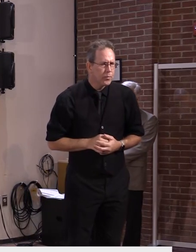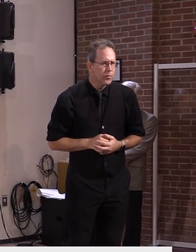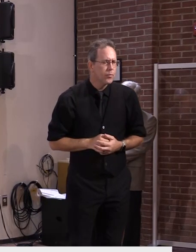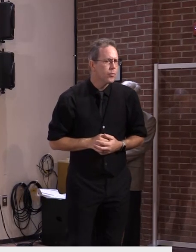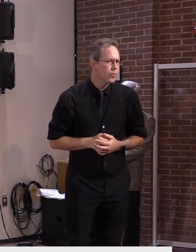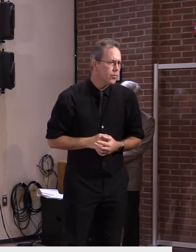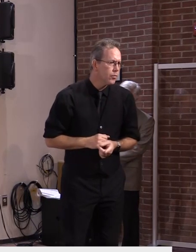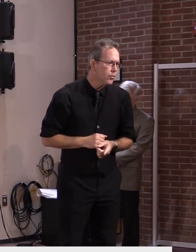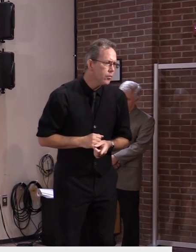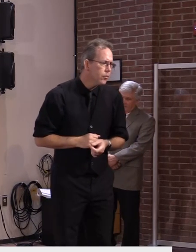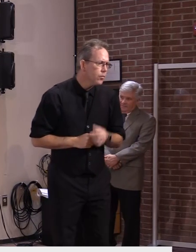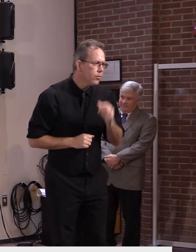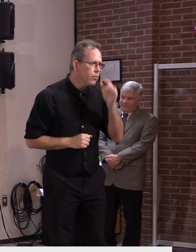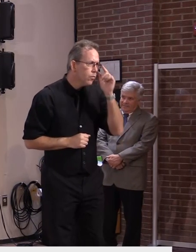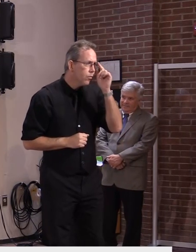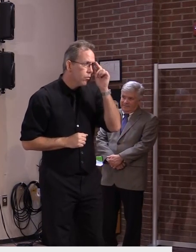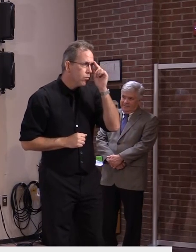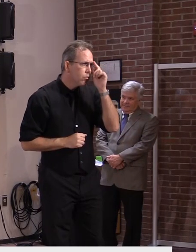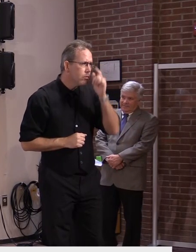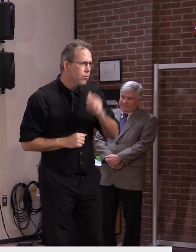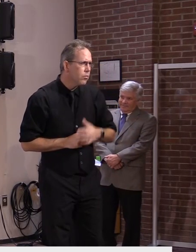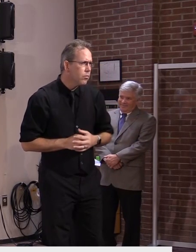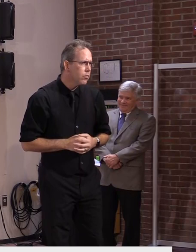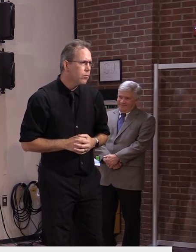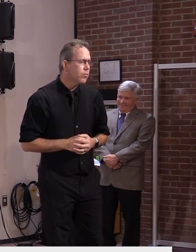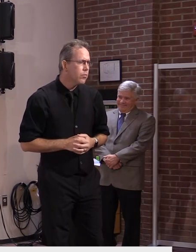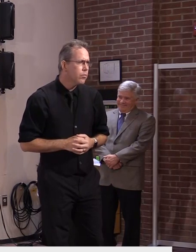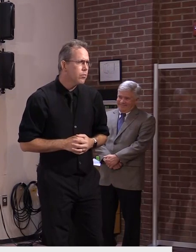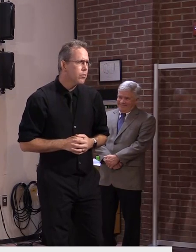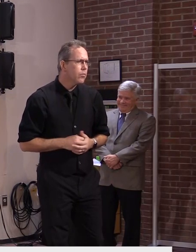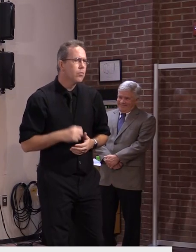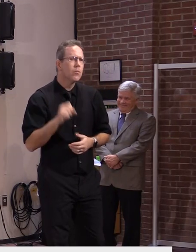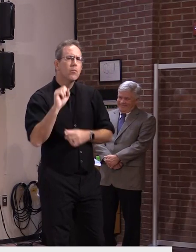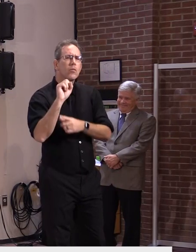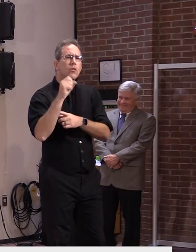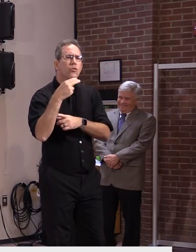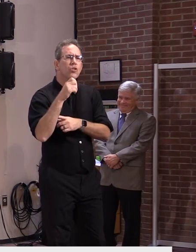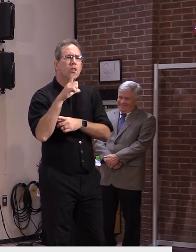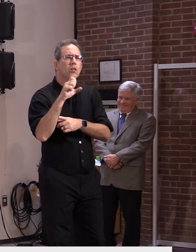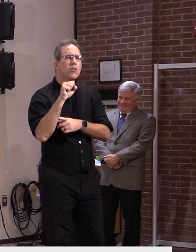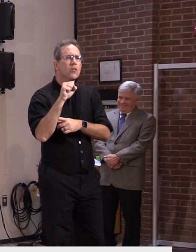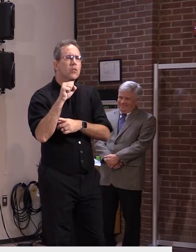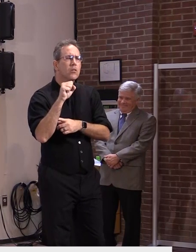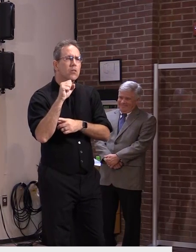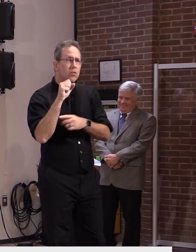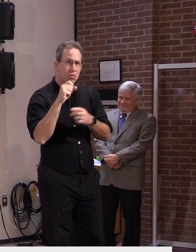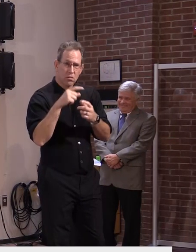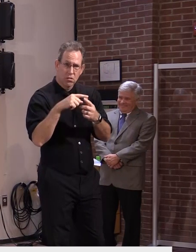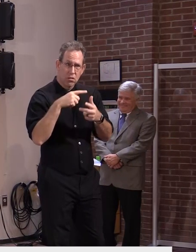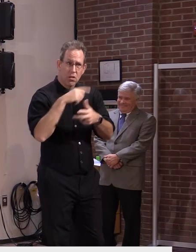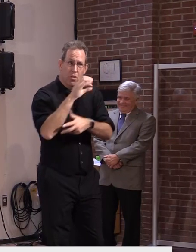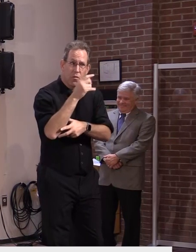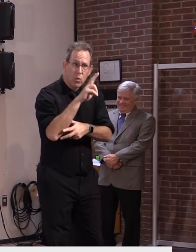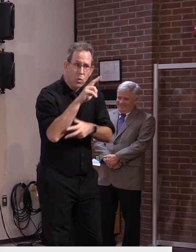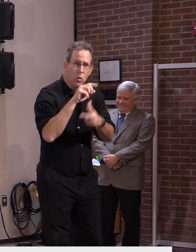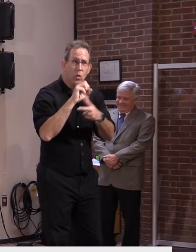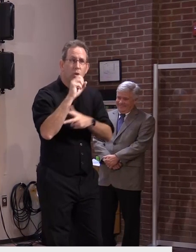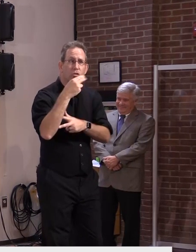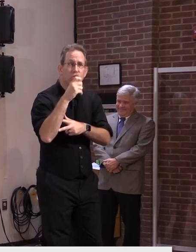permissible when to get your shingles shot in relation to the flu and or the booster